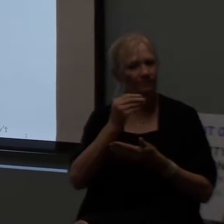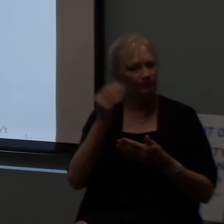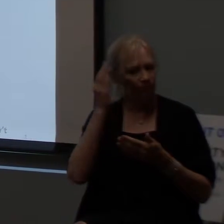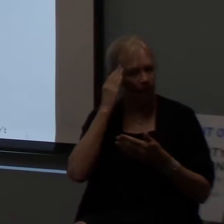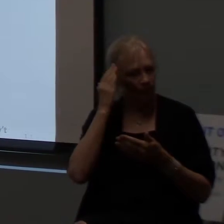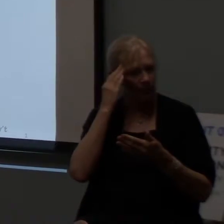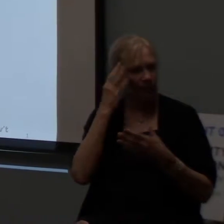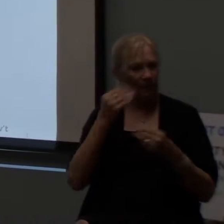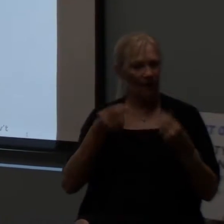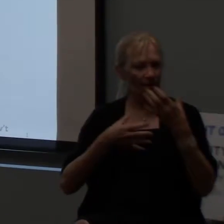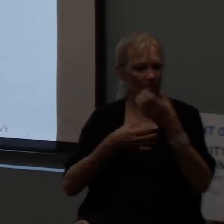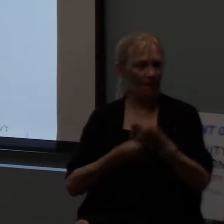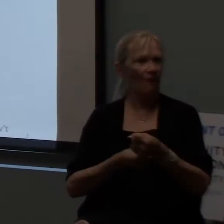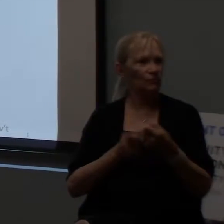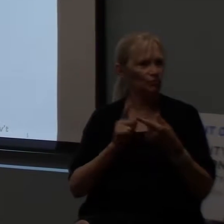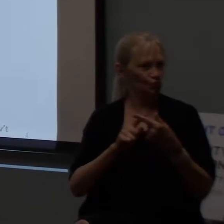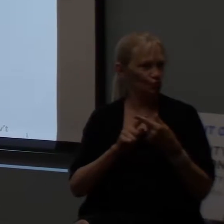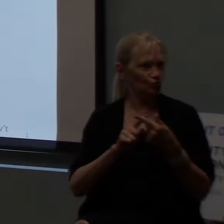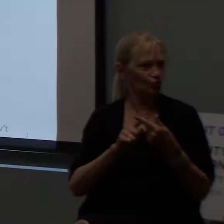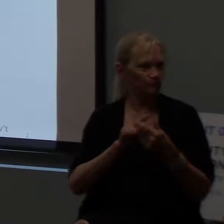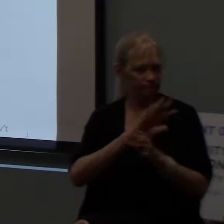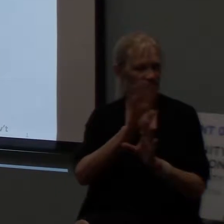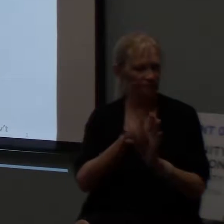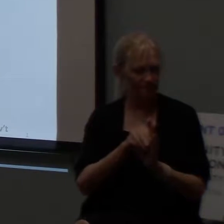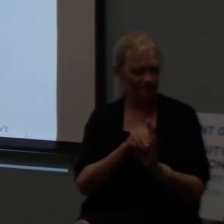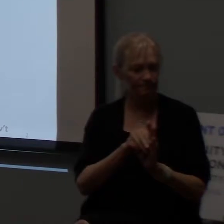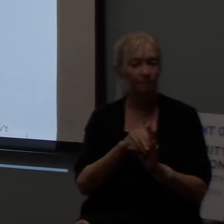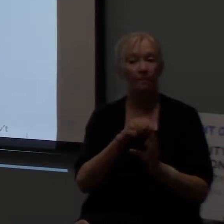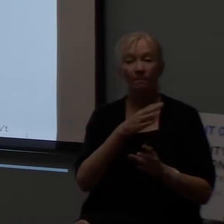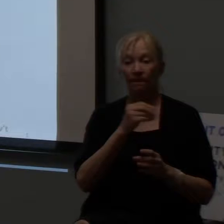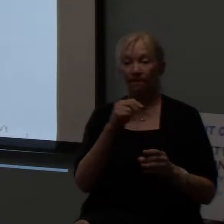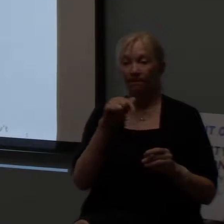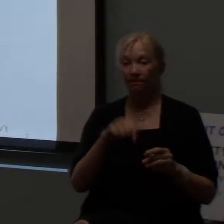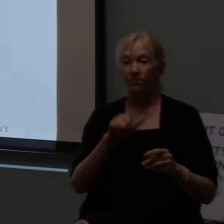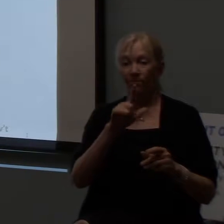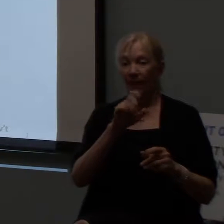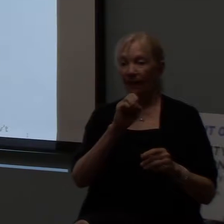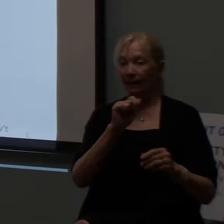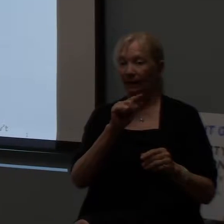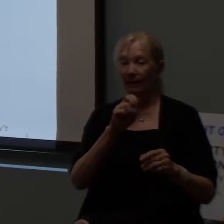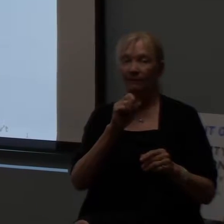the confidence to participate. And the League is not for women only.